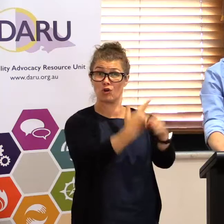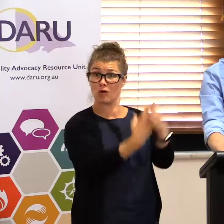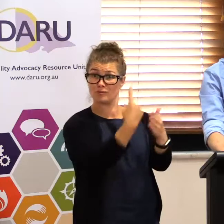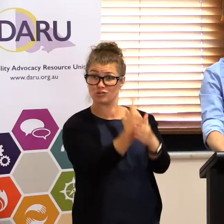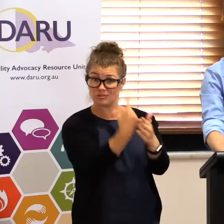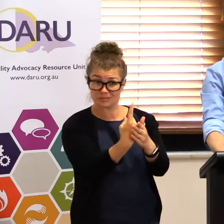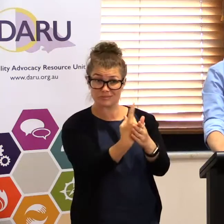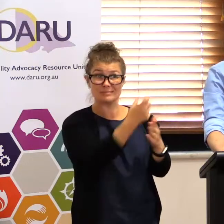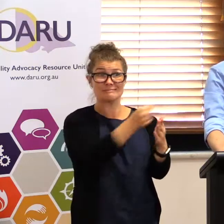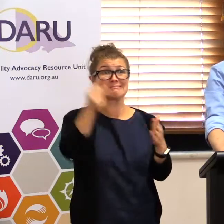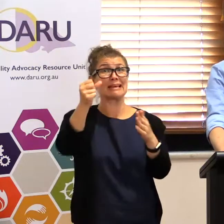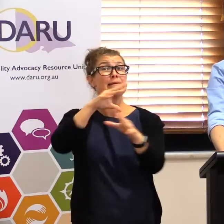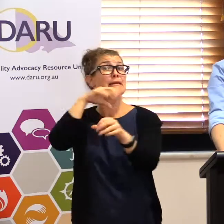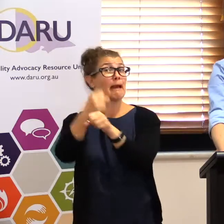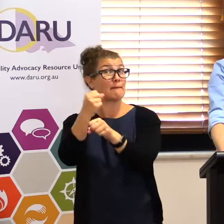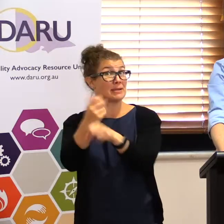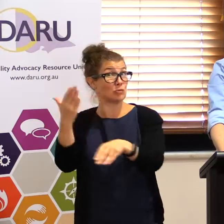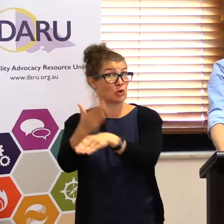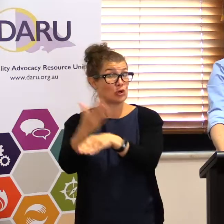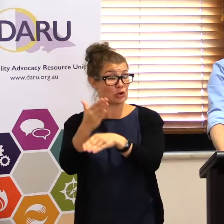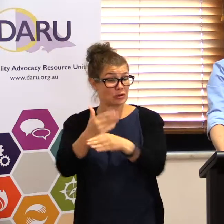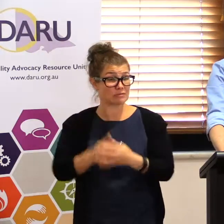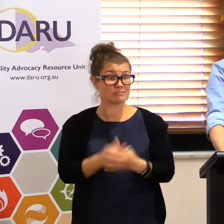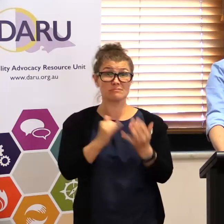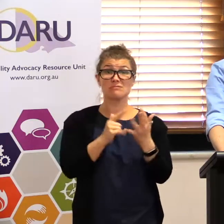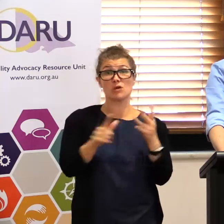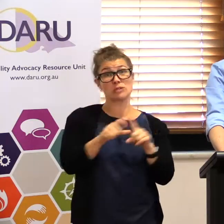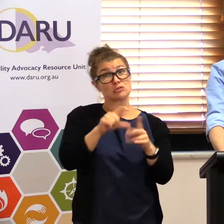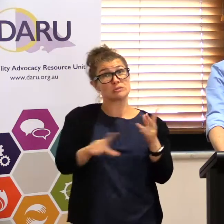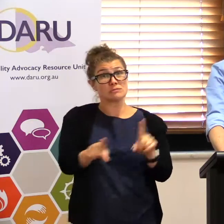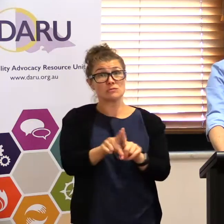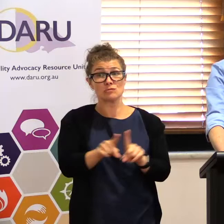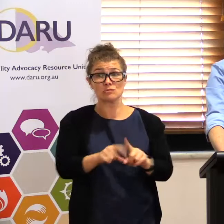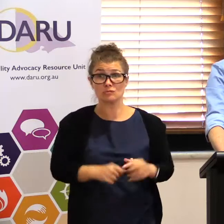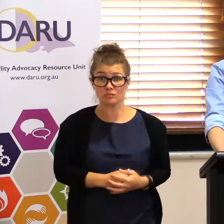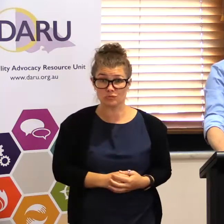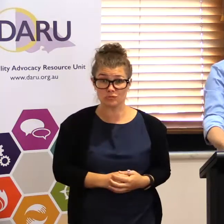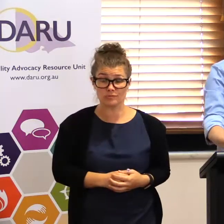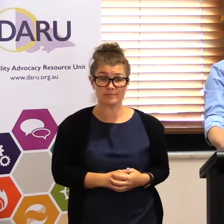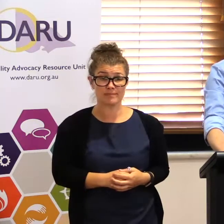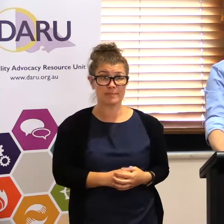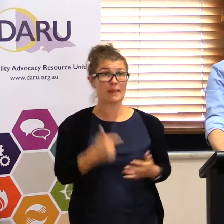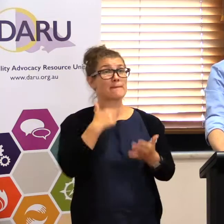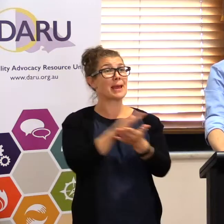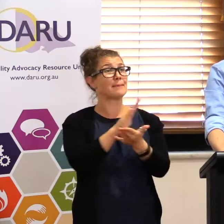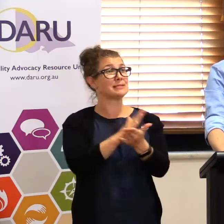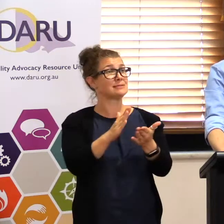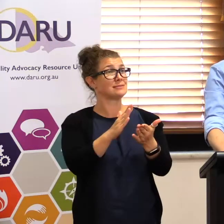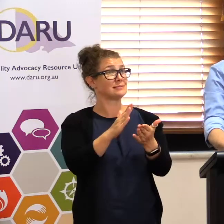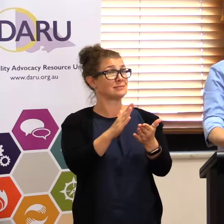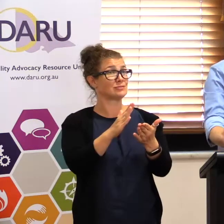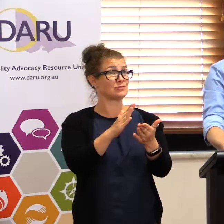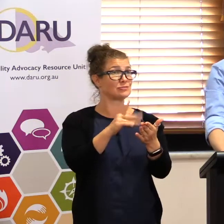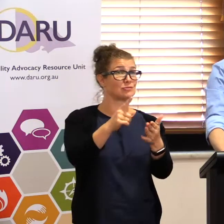parts of government. So that's what we're doing in that space. I'm more than happy to answer questions and